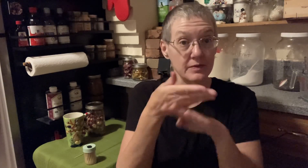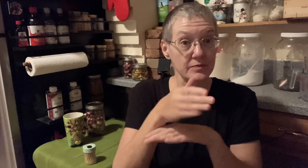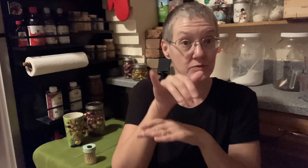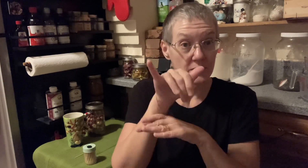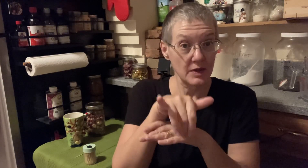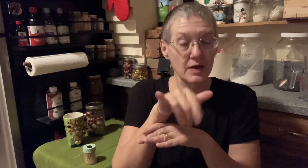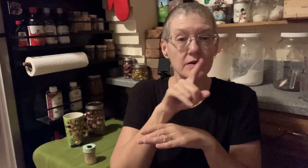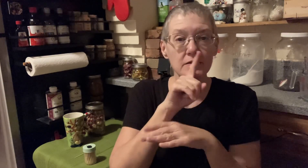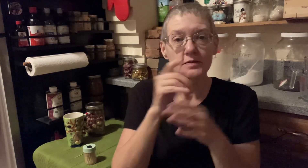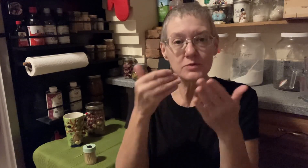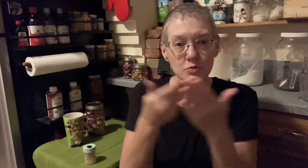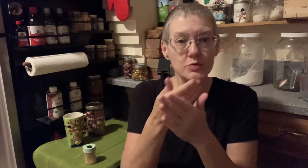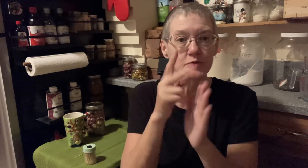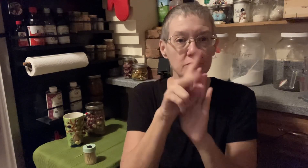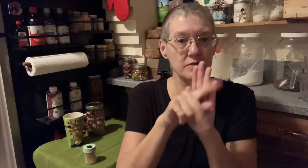taco meat. He uses that a lot.